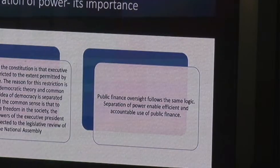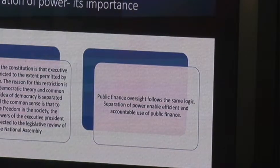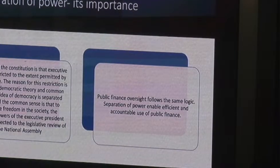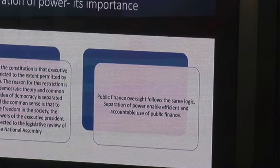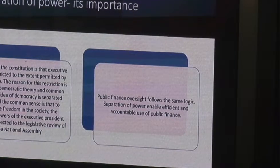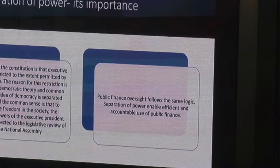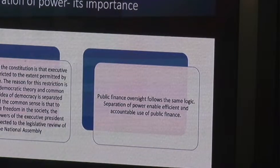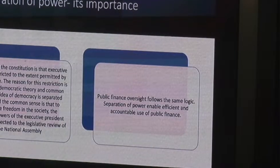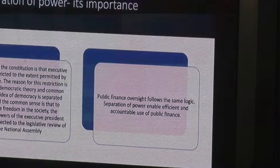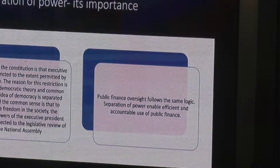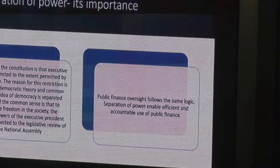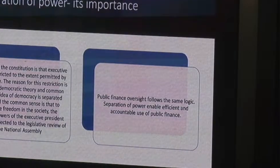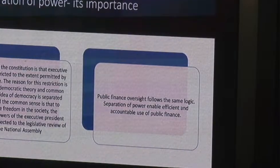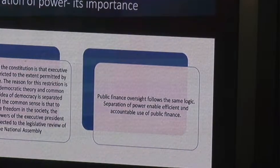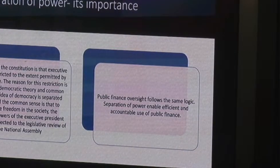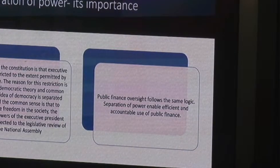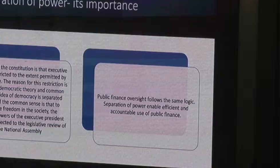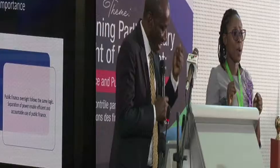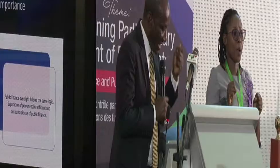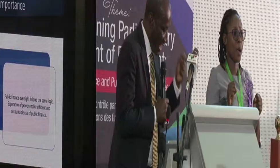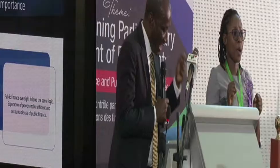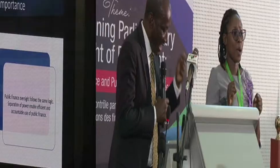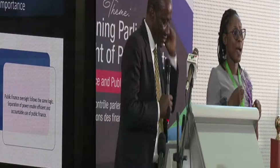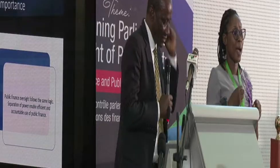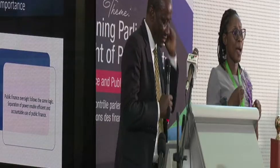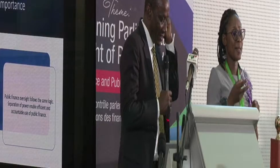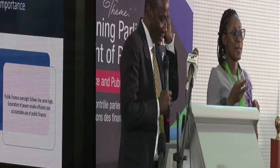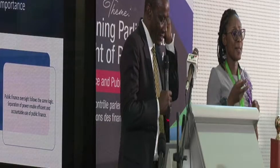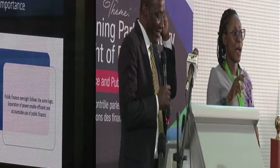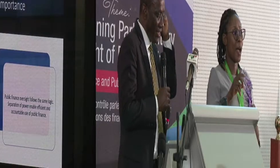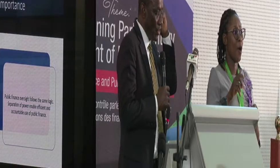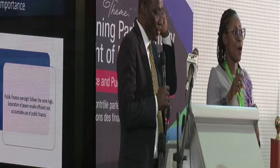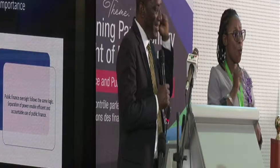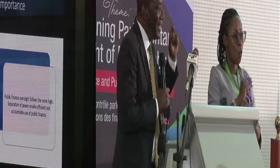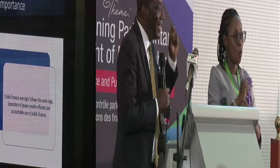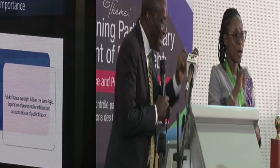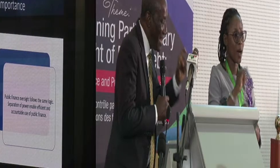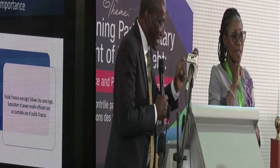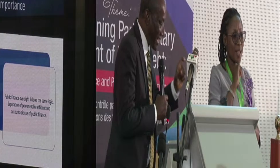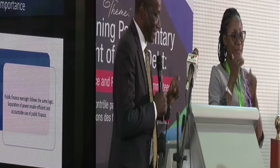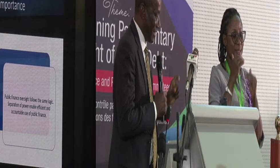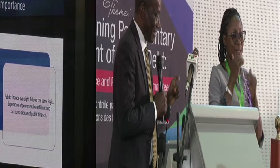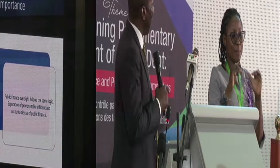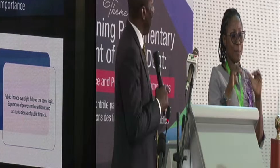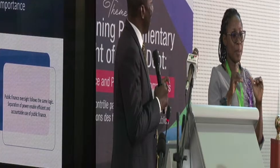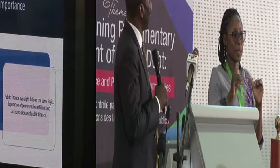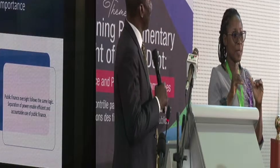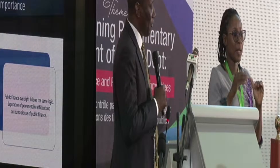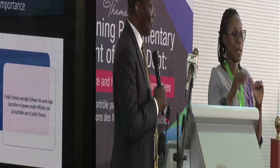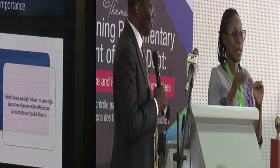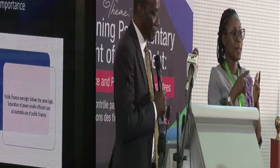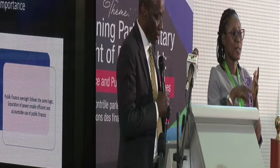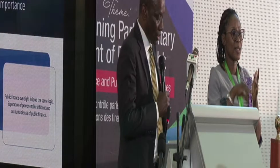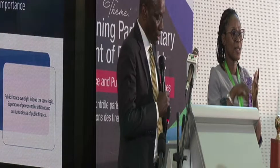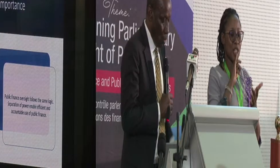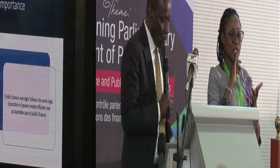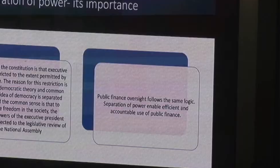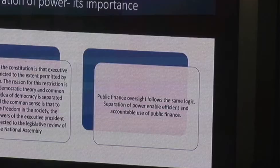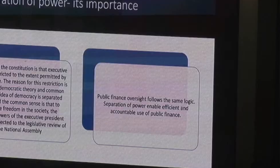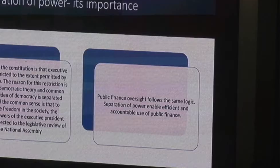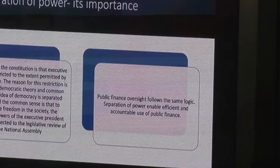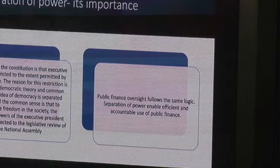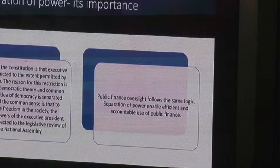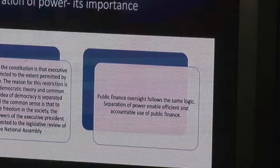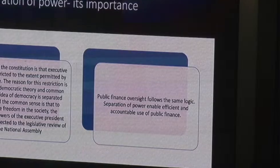the executive power and its exercise is limited. And this is oftentimes, when I was a